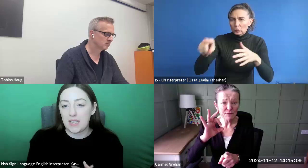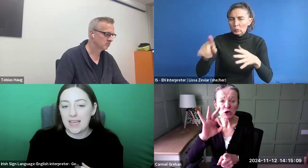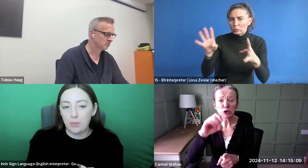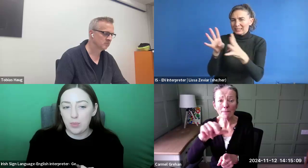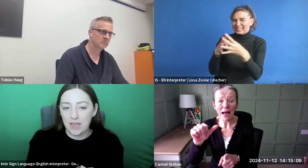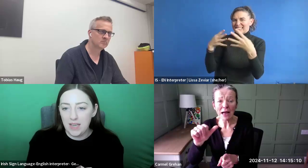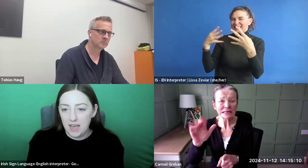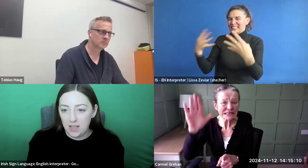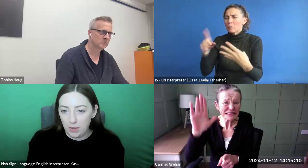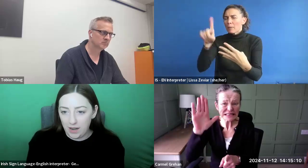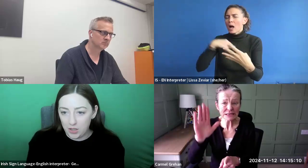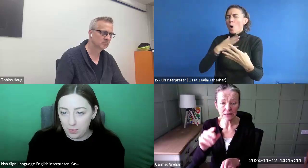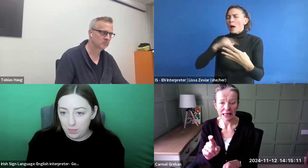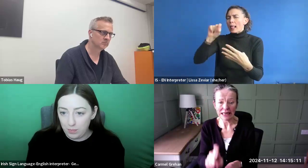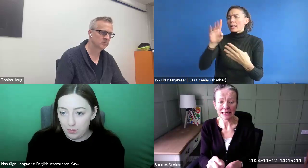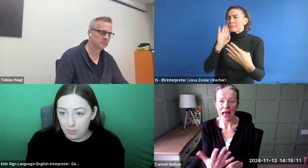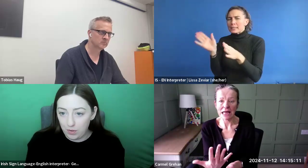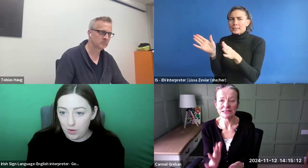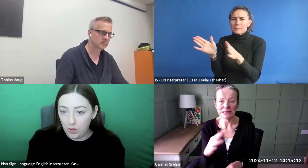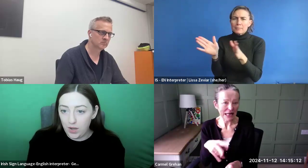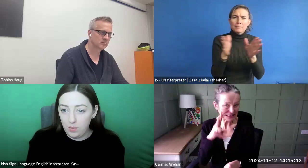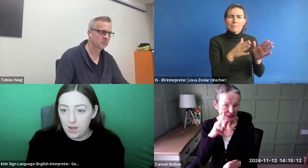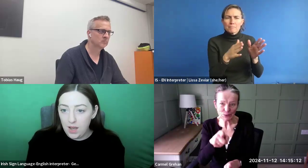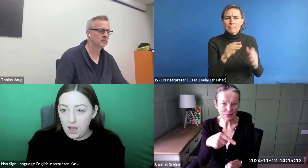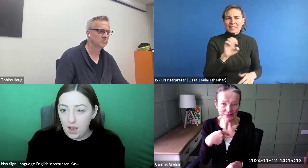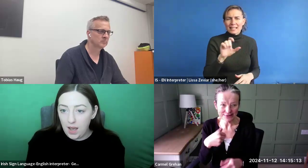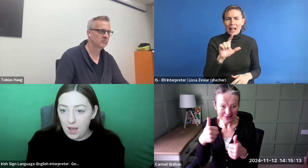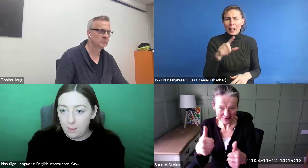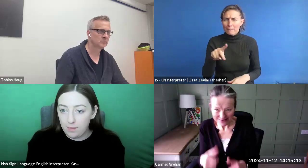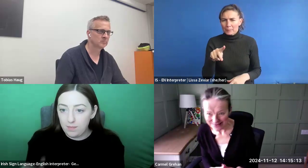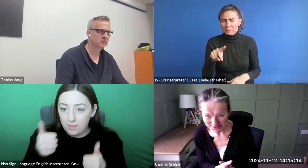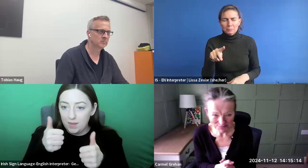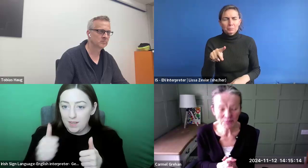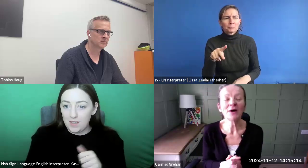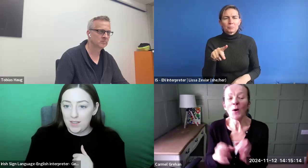bit towards the ELP, the language portfolio.